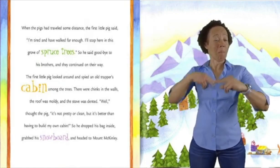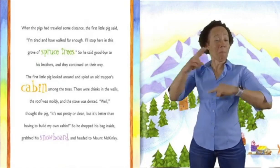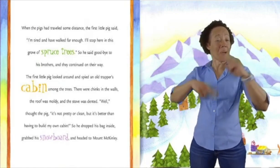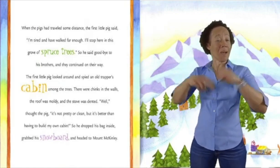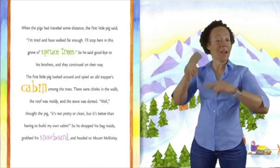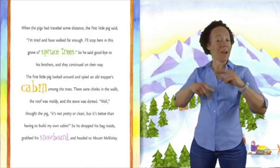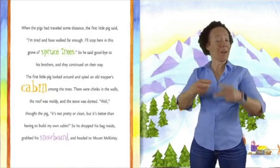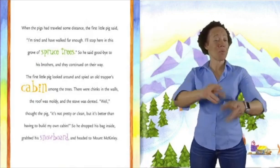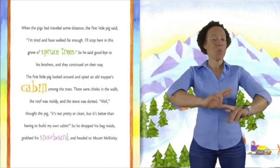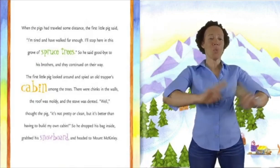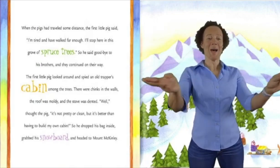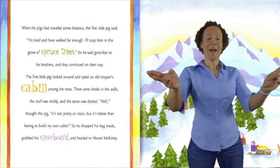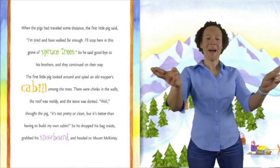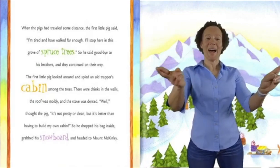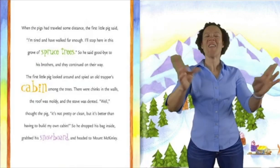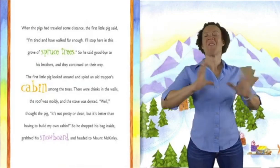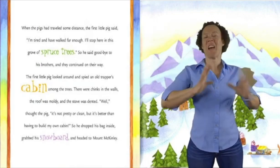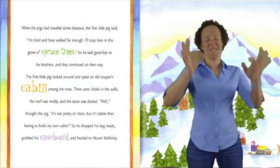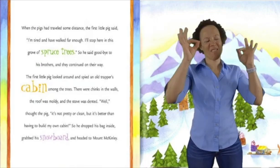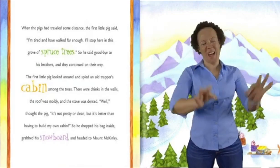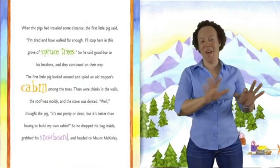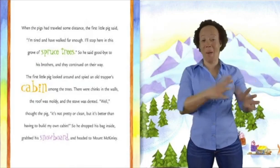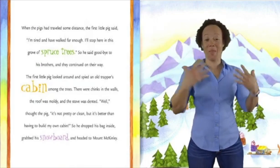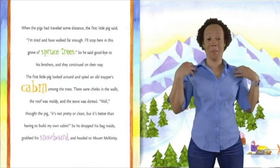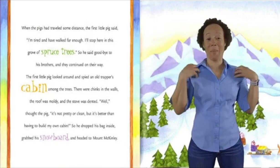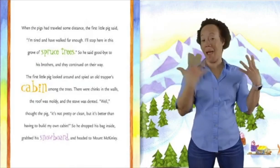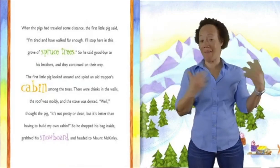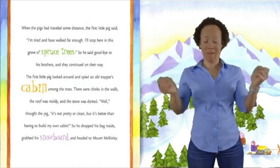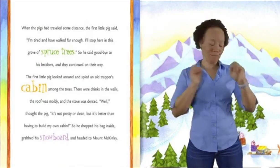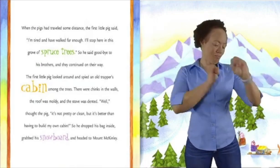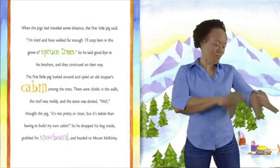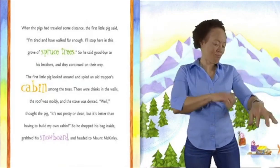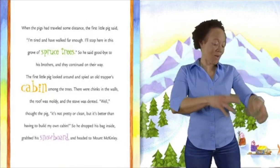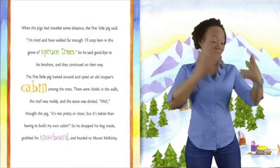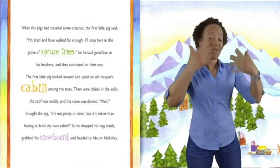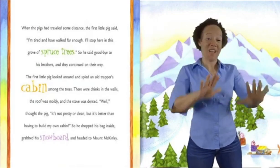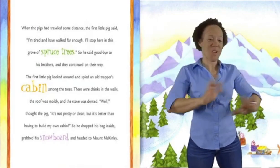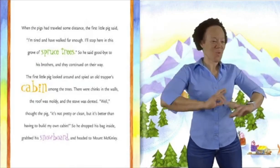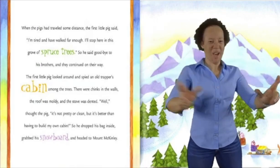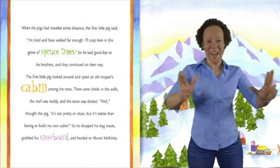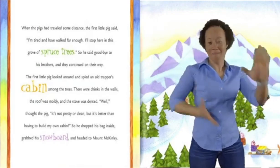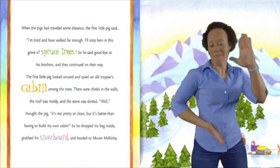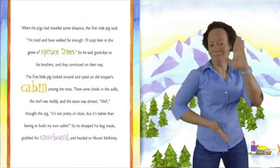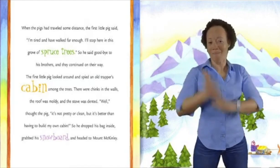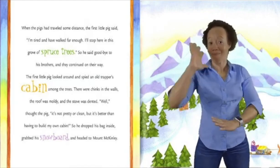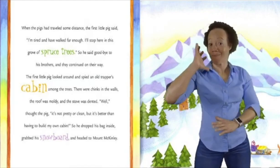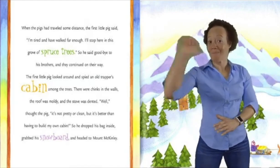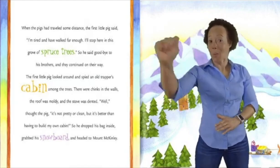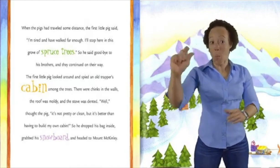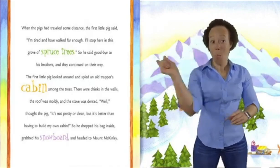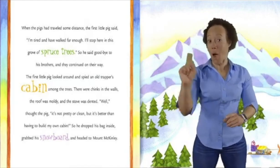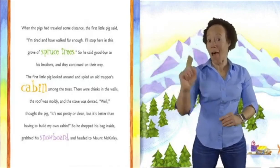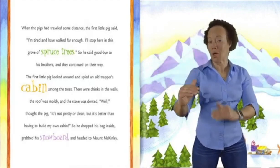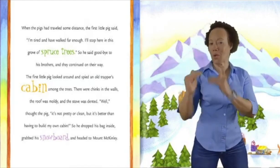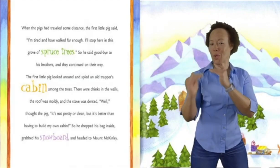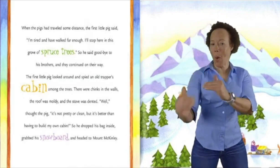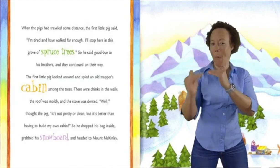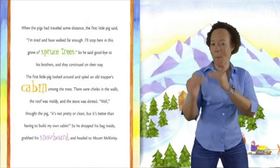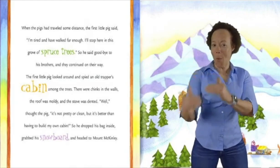So he dropped his bag inside, grabbed his snowboard, and headed out to Mount